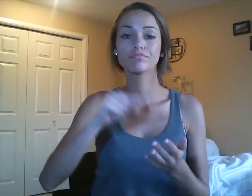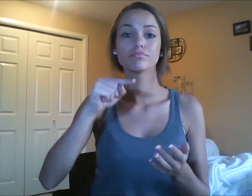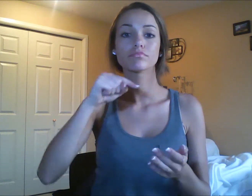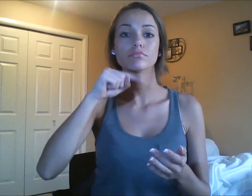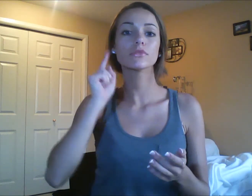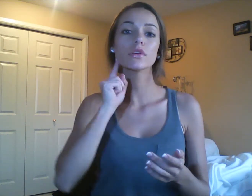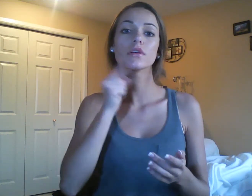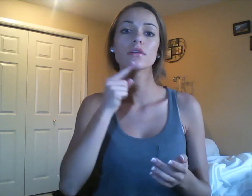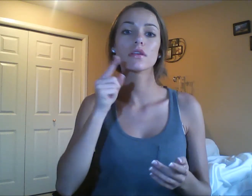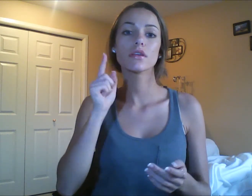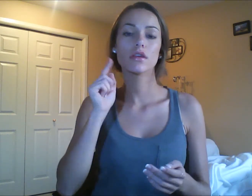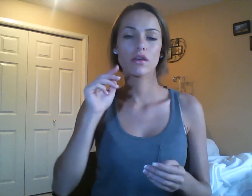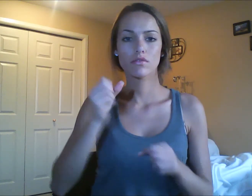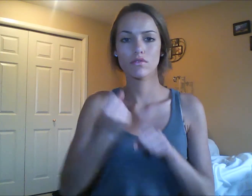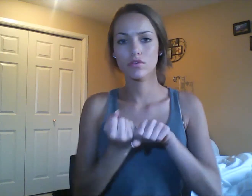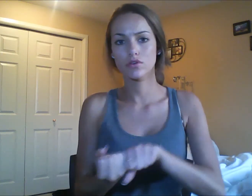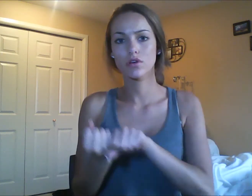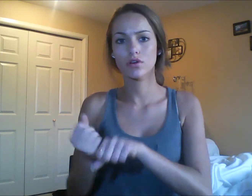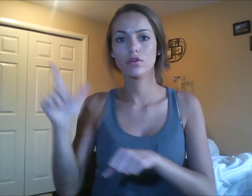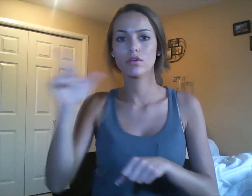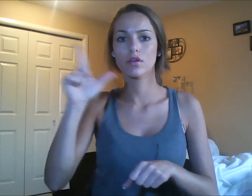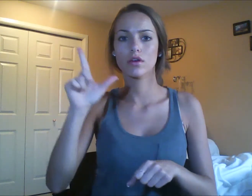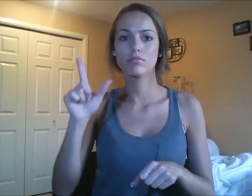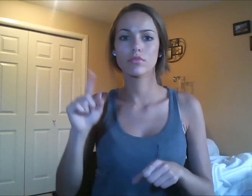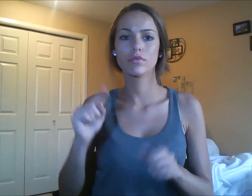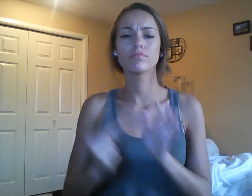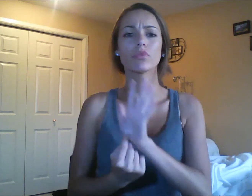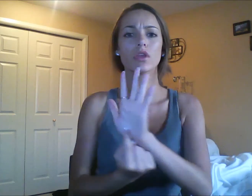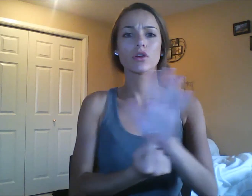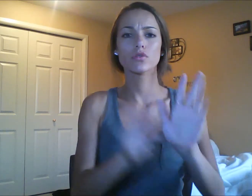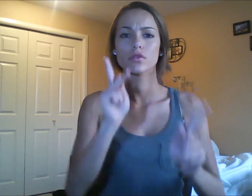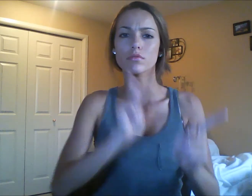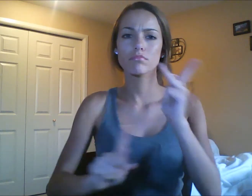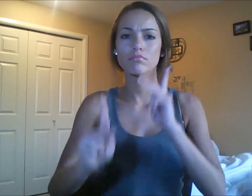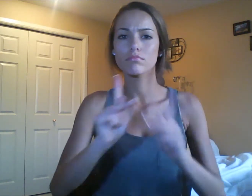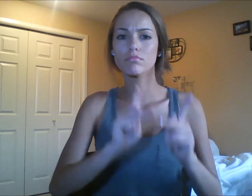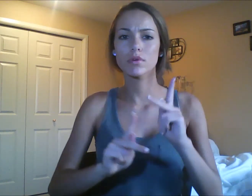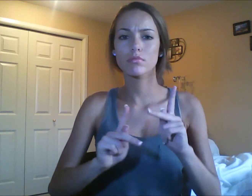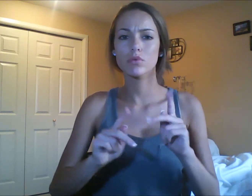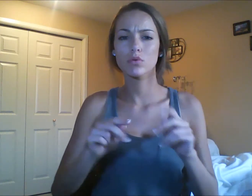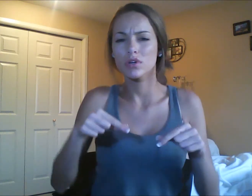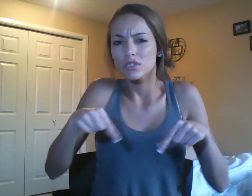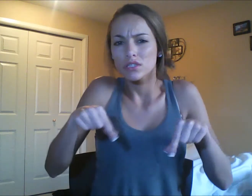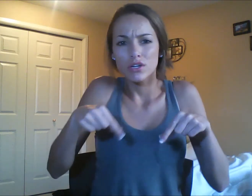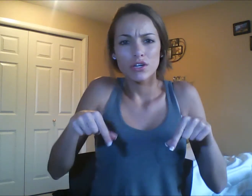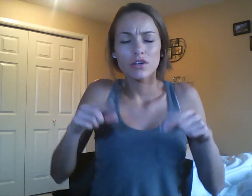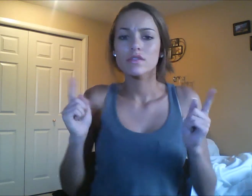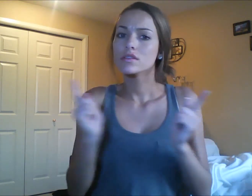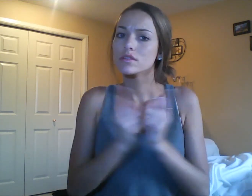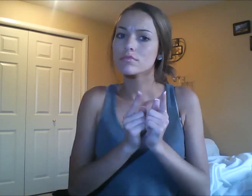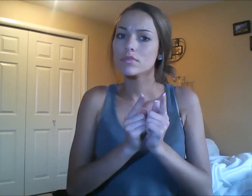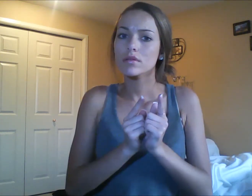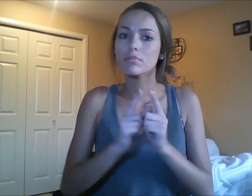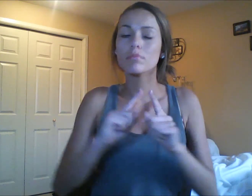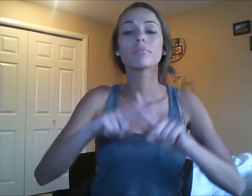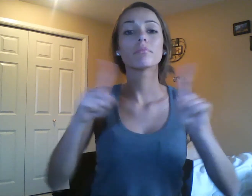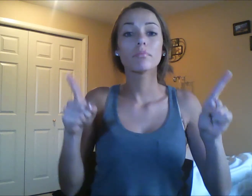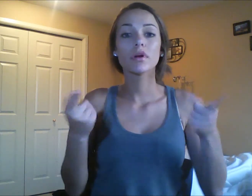at the library because it shows how people who didn't really know him were worried about how it would be to work with him, but once they got to